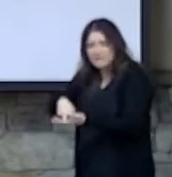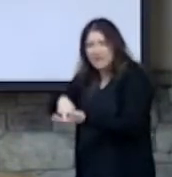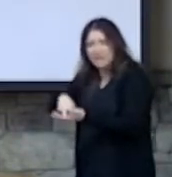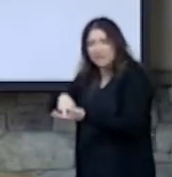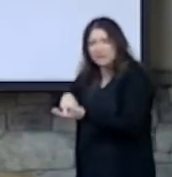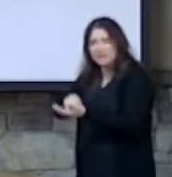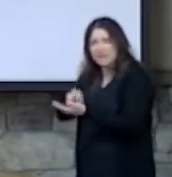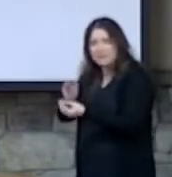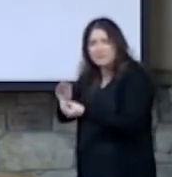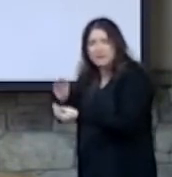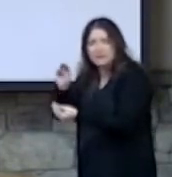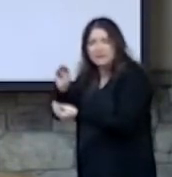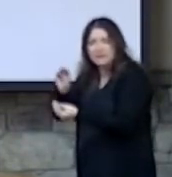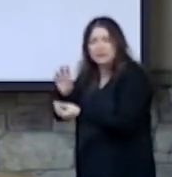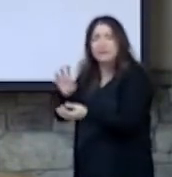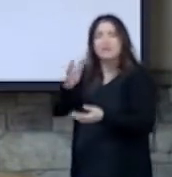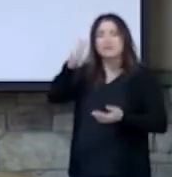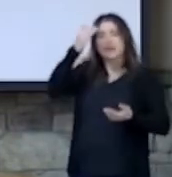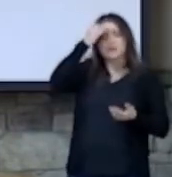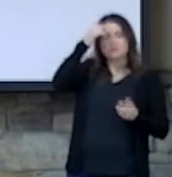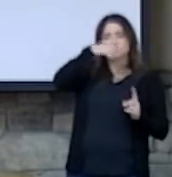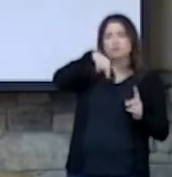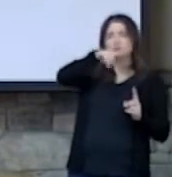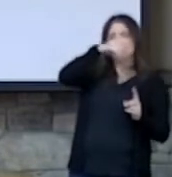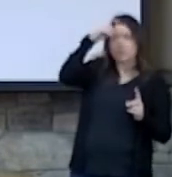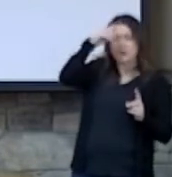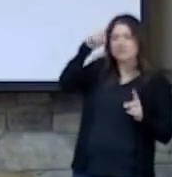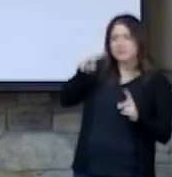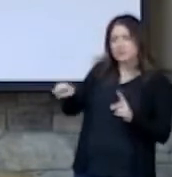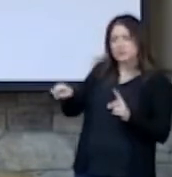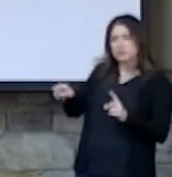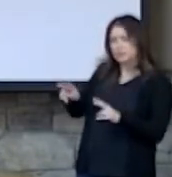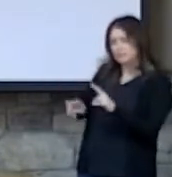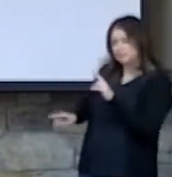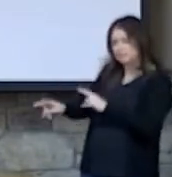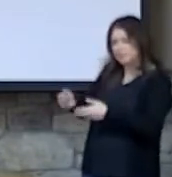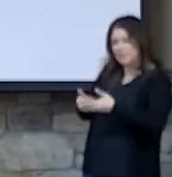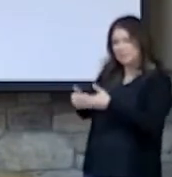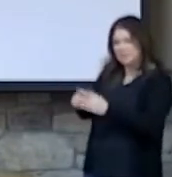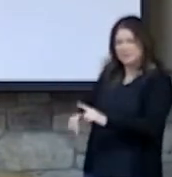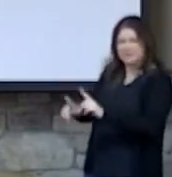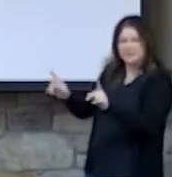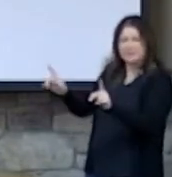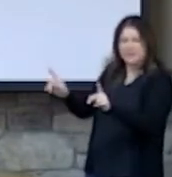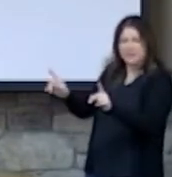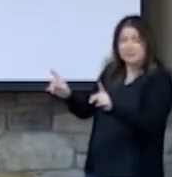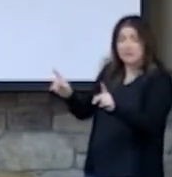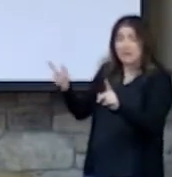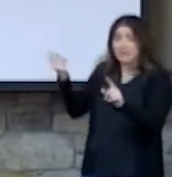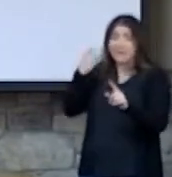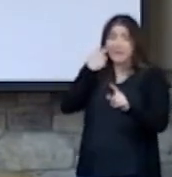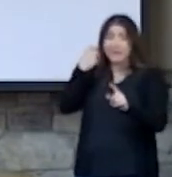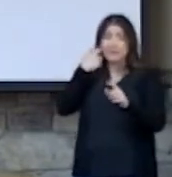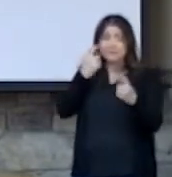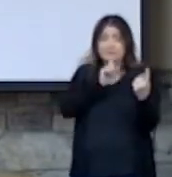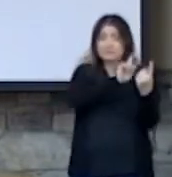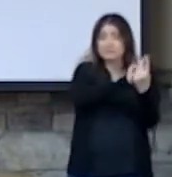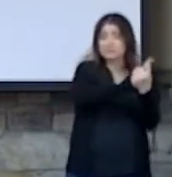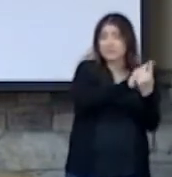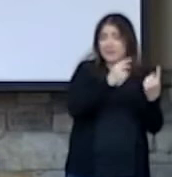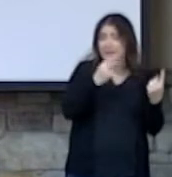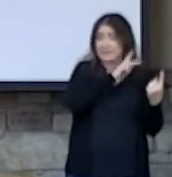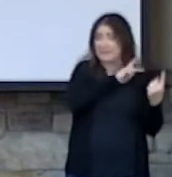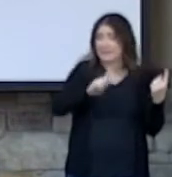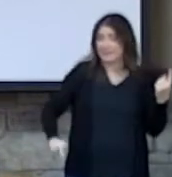men. They knew there was something different about Jesus. They had stood before a king not long before they found Jesus, hadn't